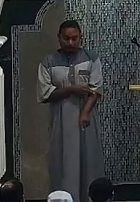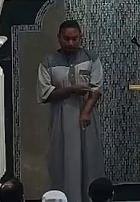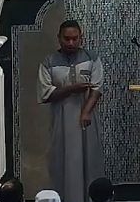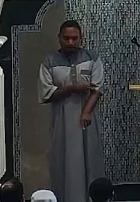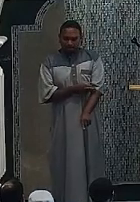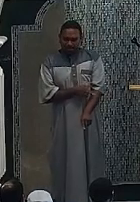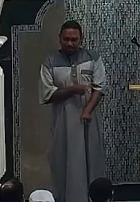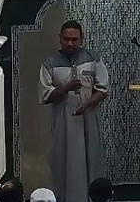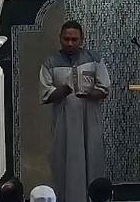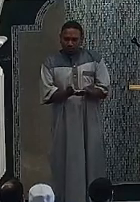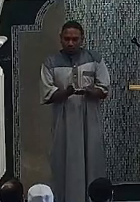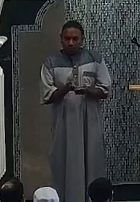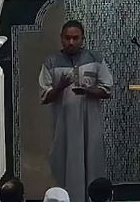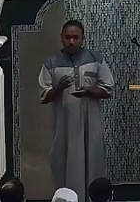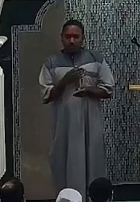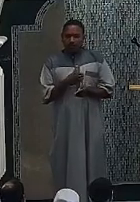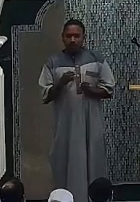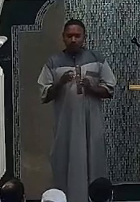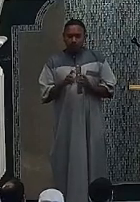lifetime, inshallah.